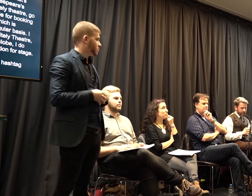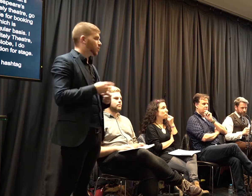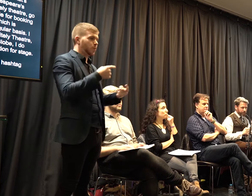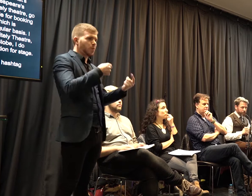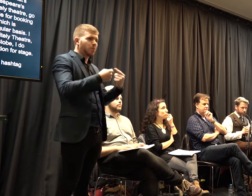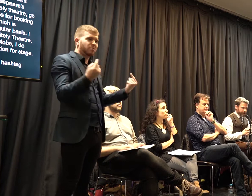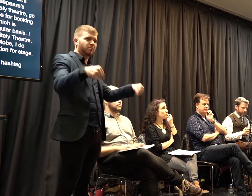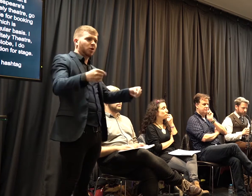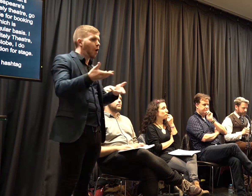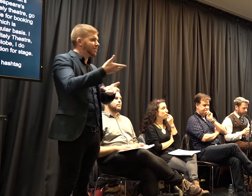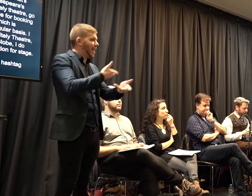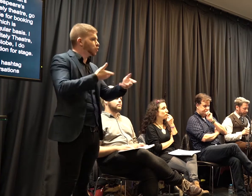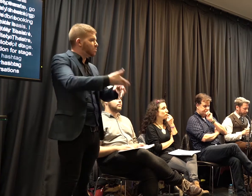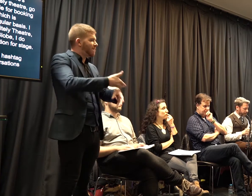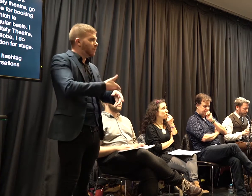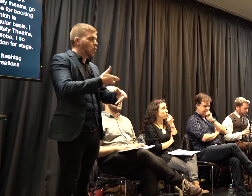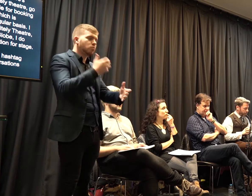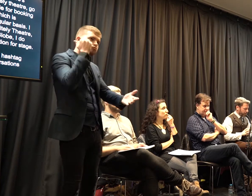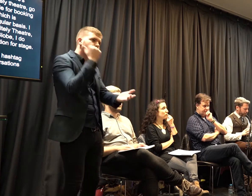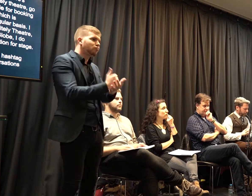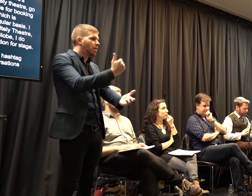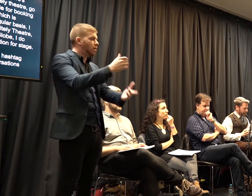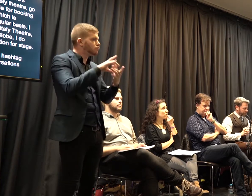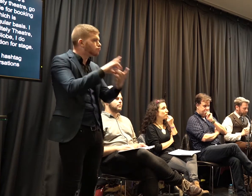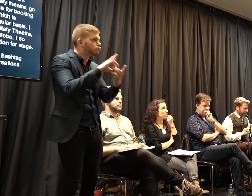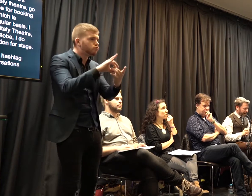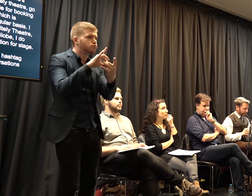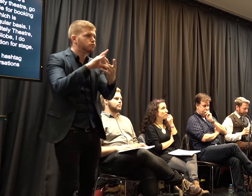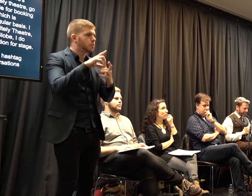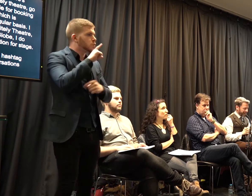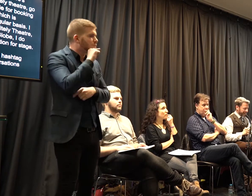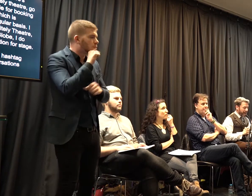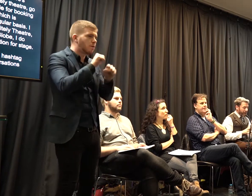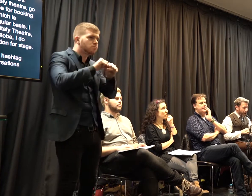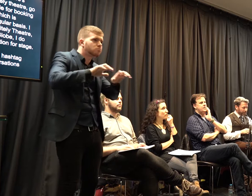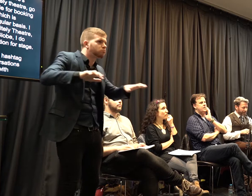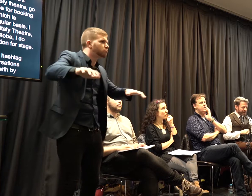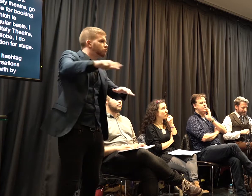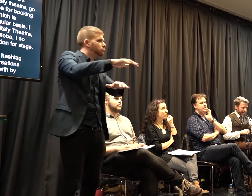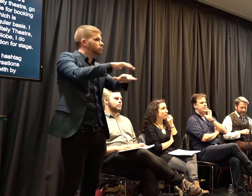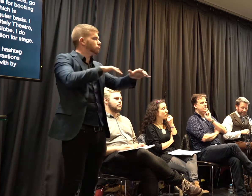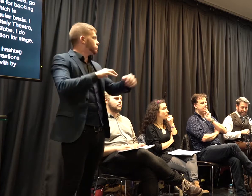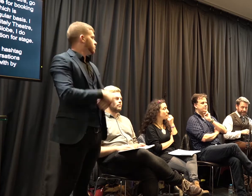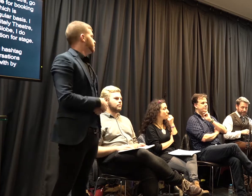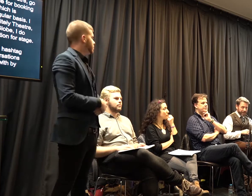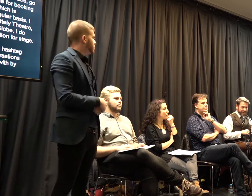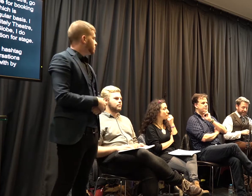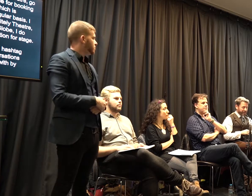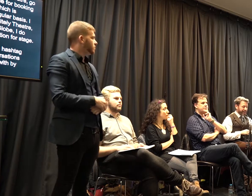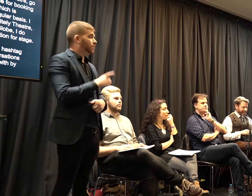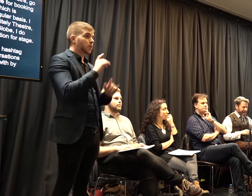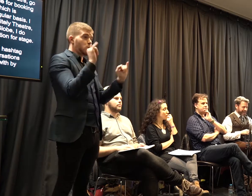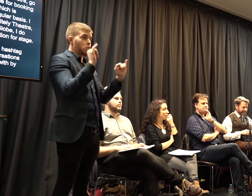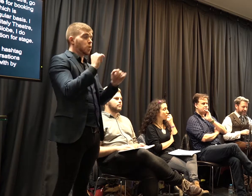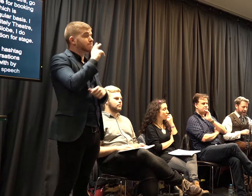these conversations before. It's brilliant when they are engaged with by people outside. The horrible thing about the